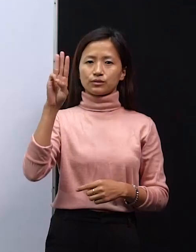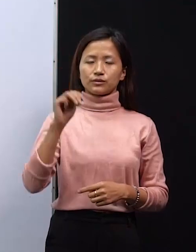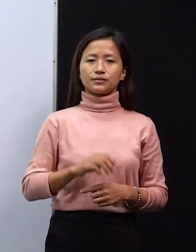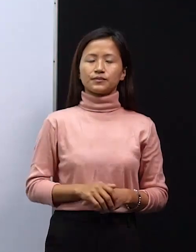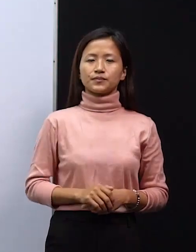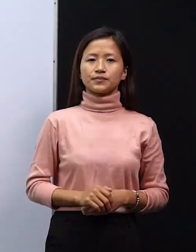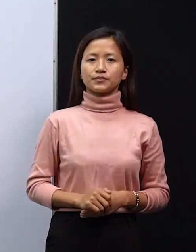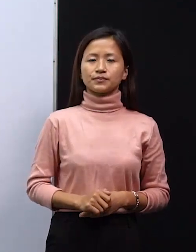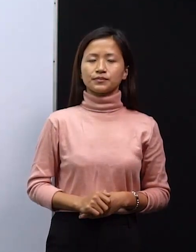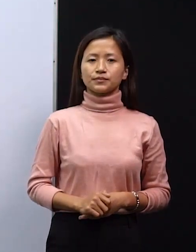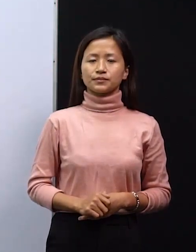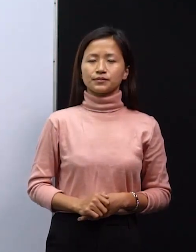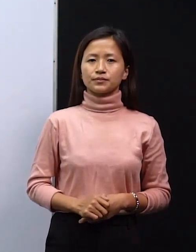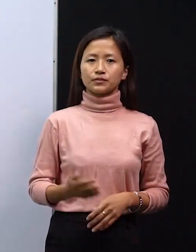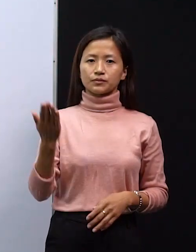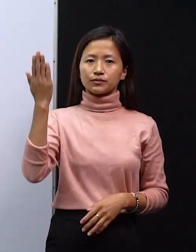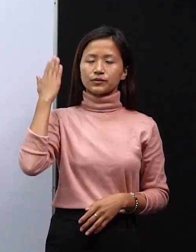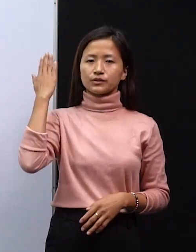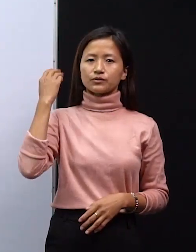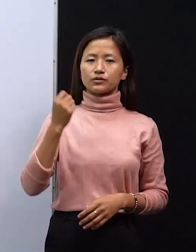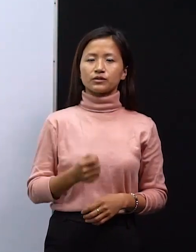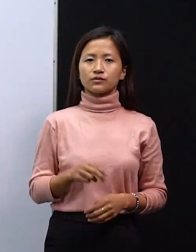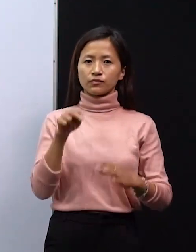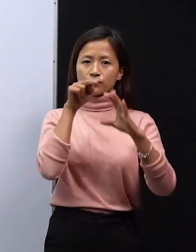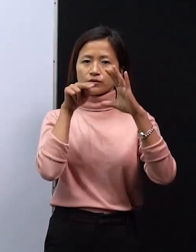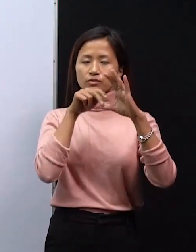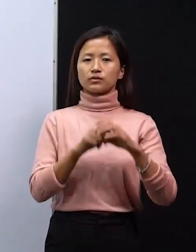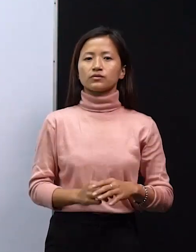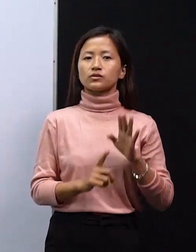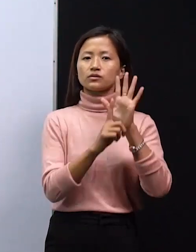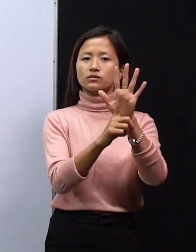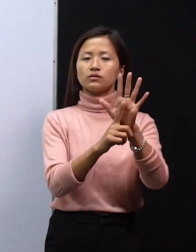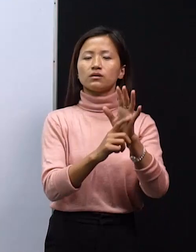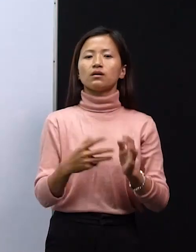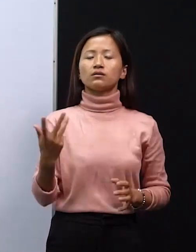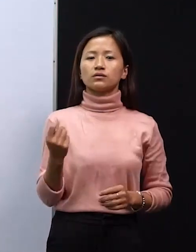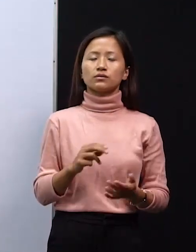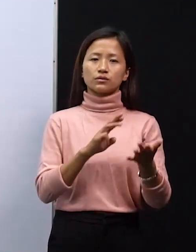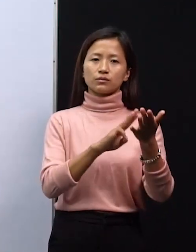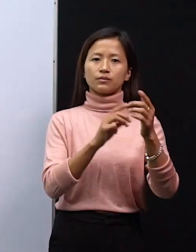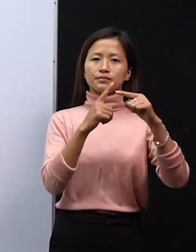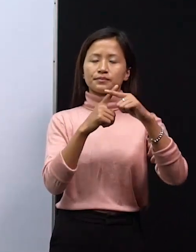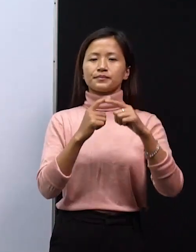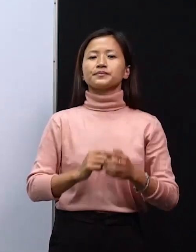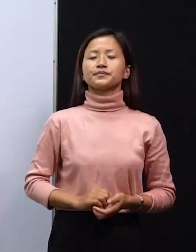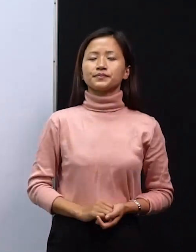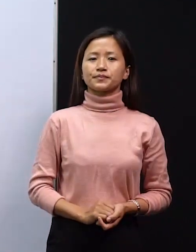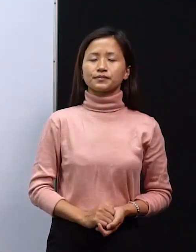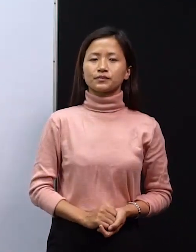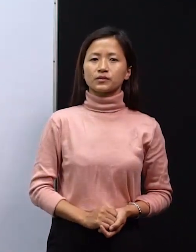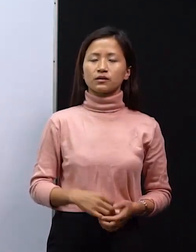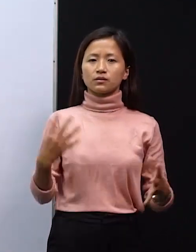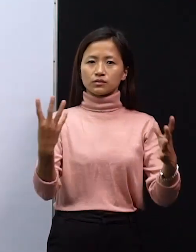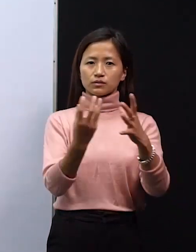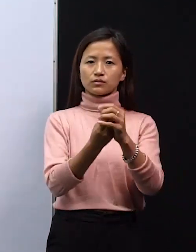Now, if you go back to the previous videos, I've already shown you how to multiply binomial and binomial, but let's do